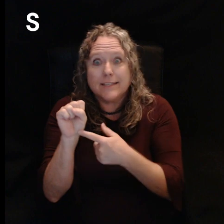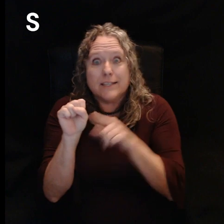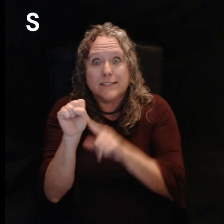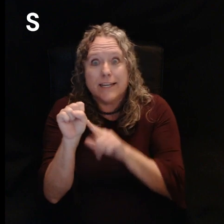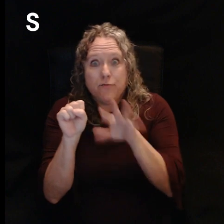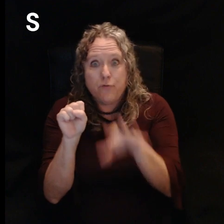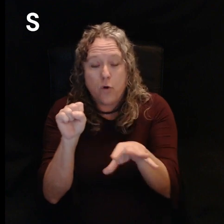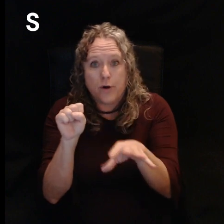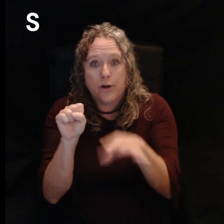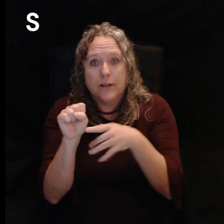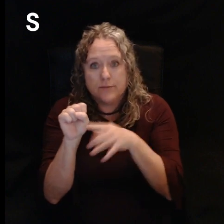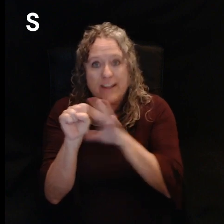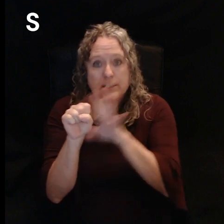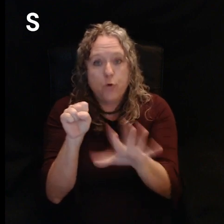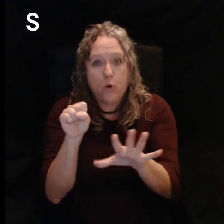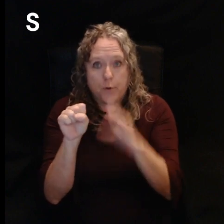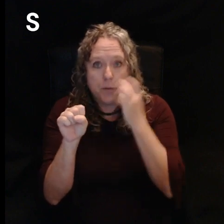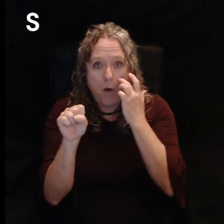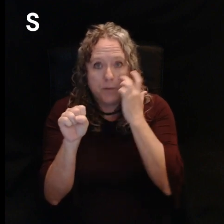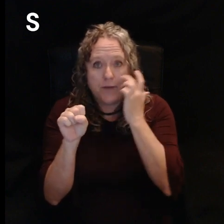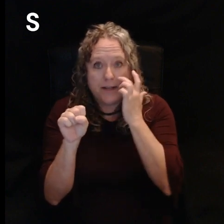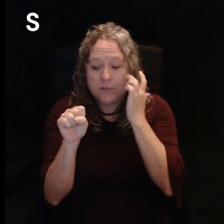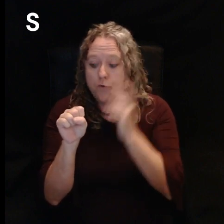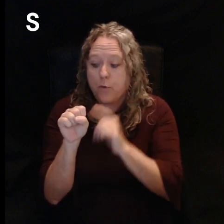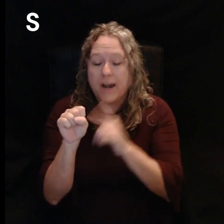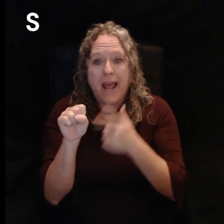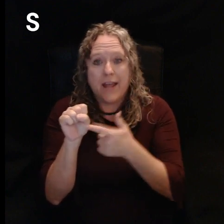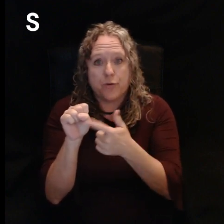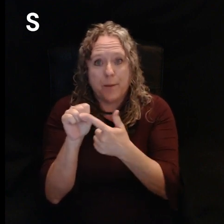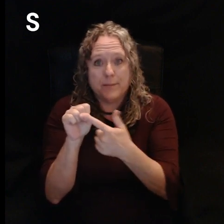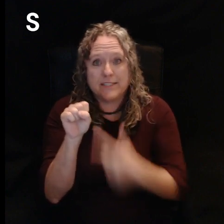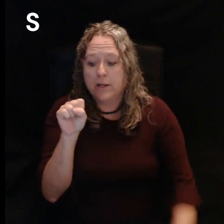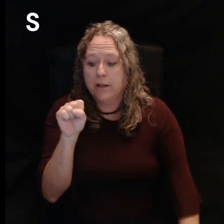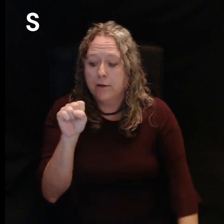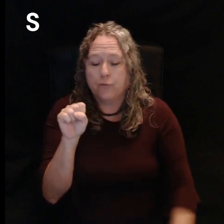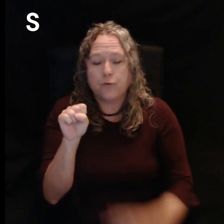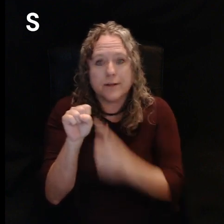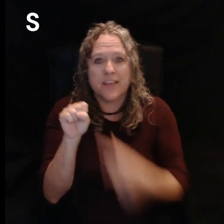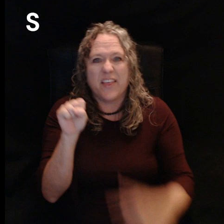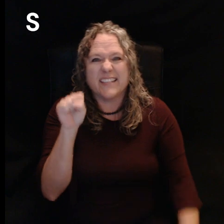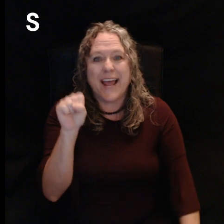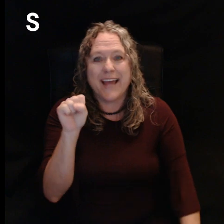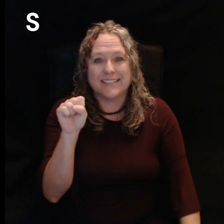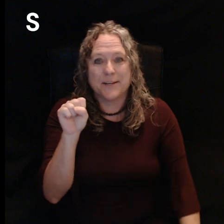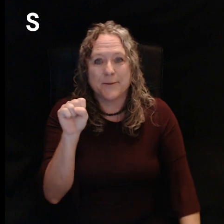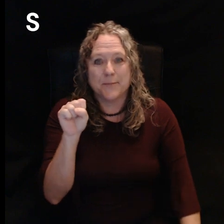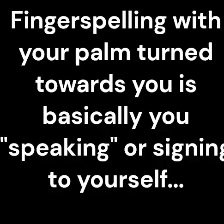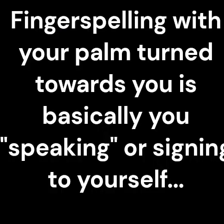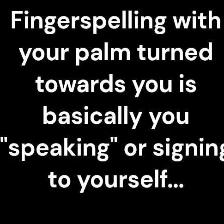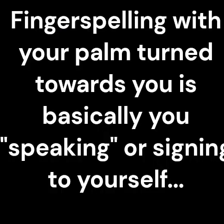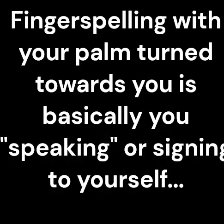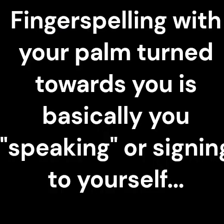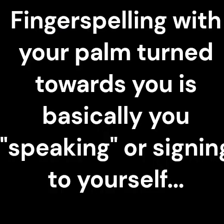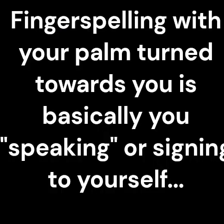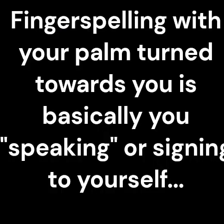is leaning forward, facing forward. The palm is facing forward and your thumb is in front. That's an S.